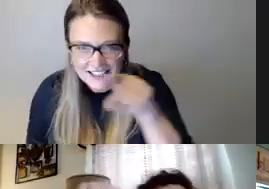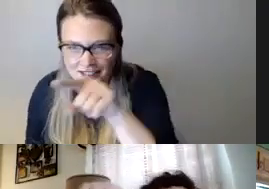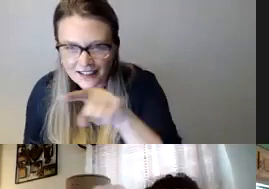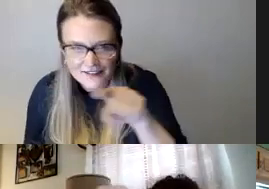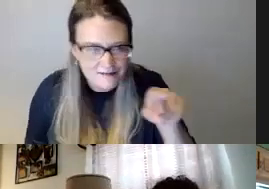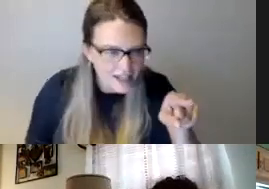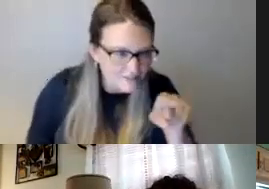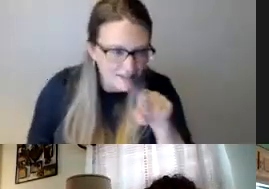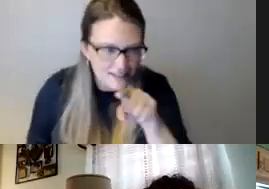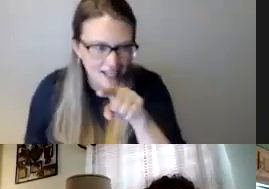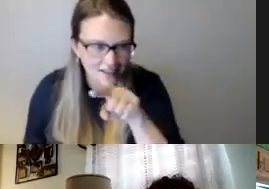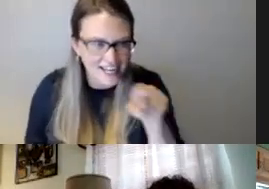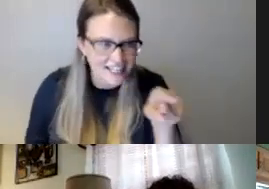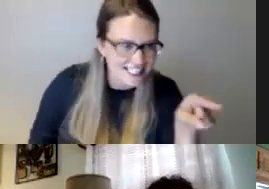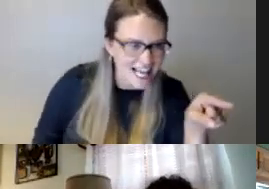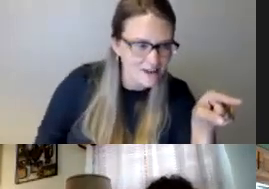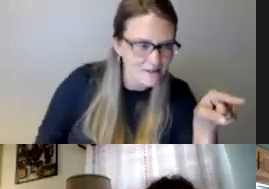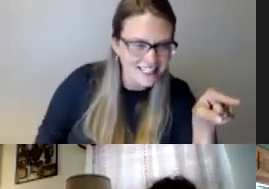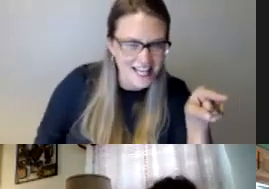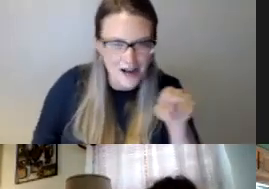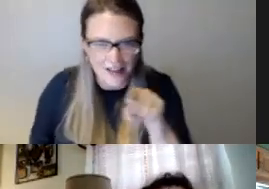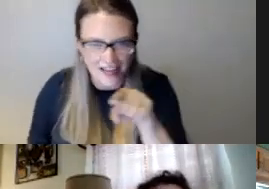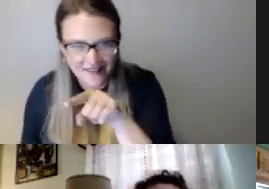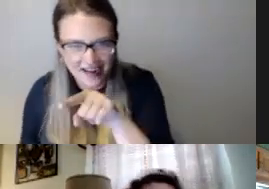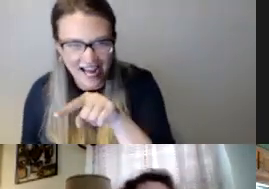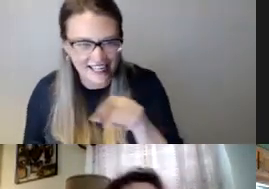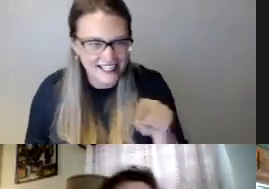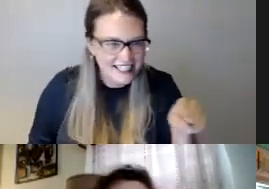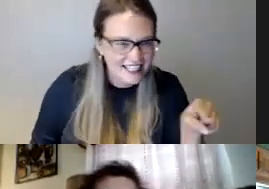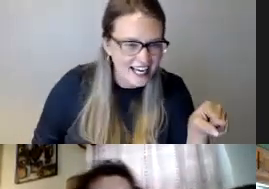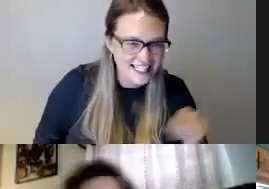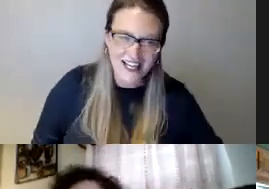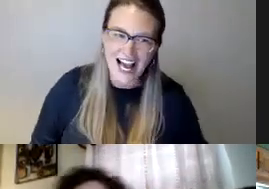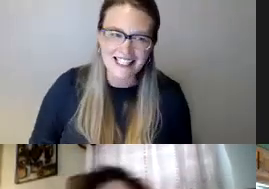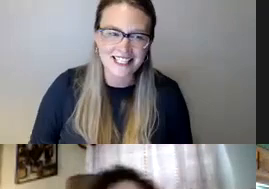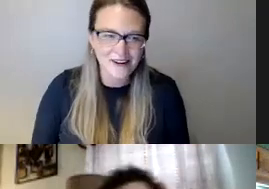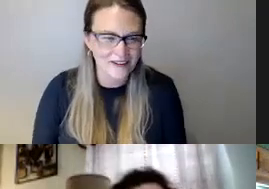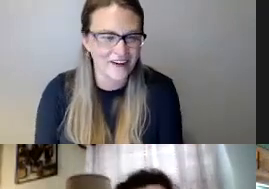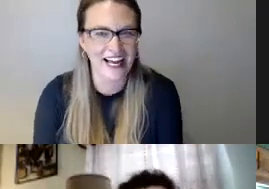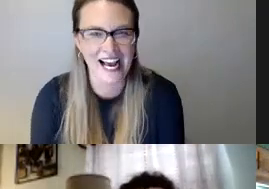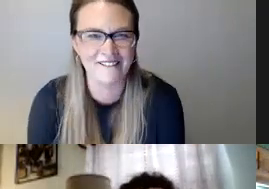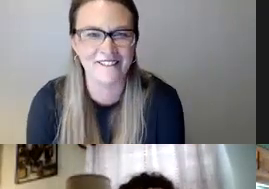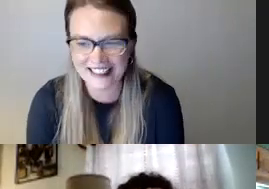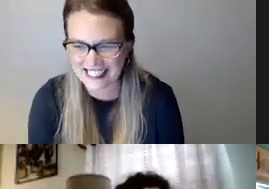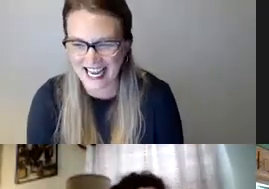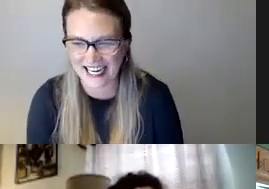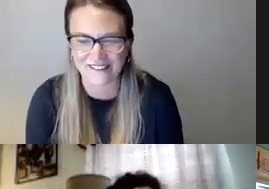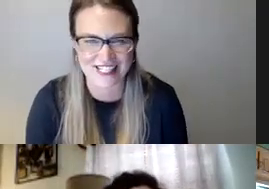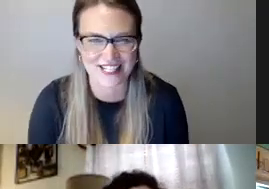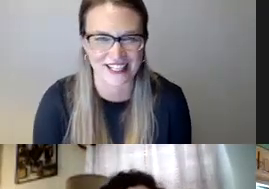Thumbs up, thumbs up, thumbs up. Got a sideways thumb. That's okay. It's a lot to do in one setting for sure.